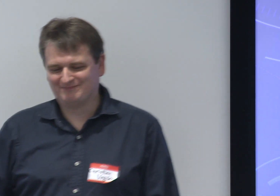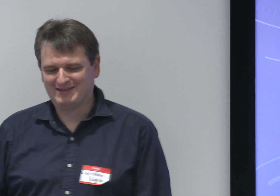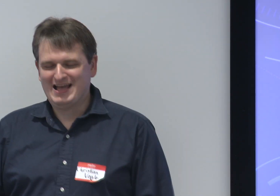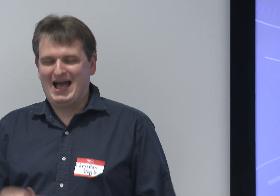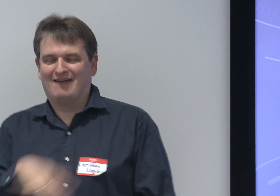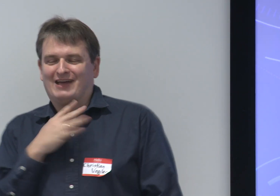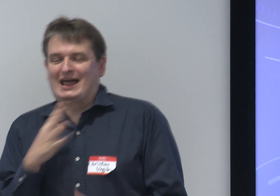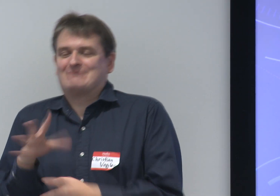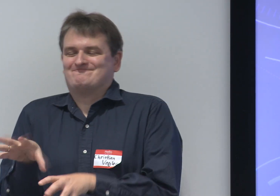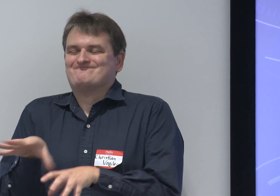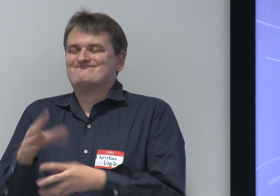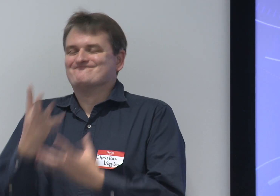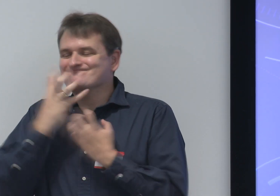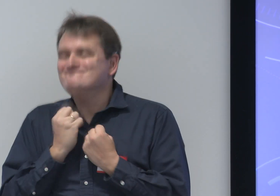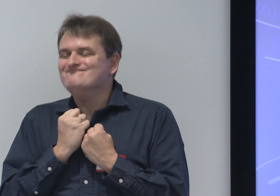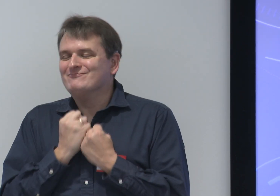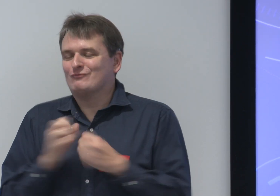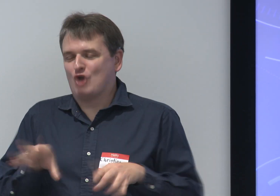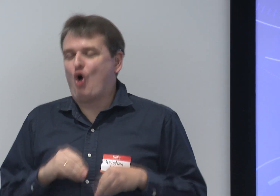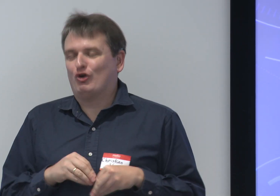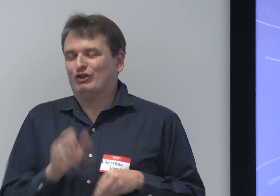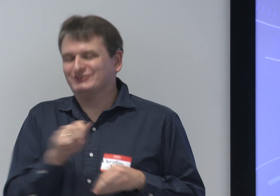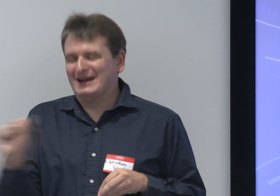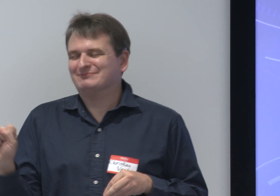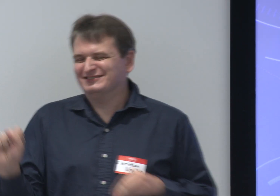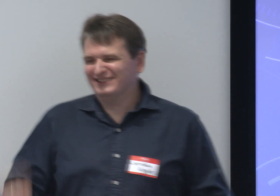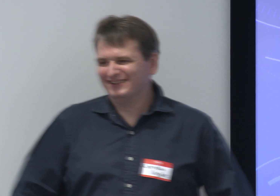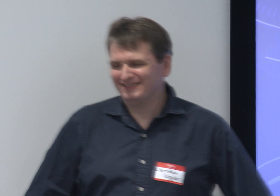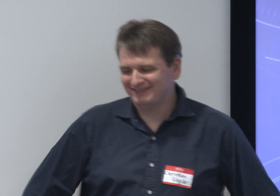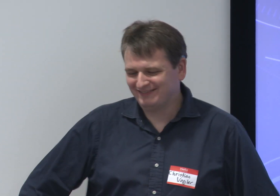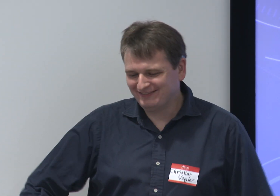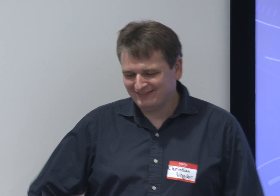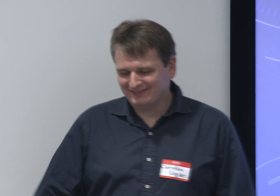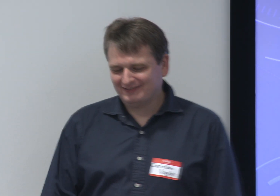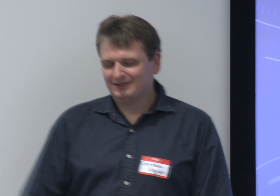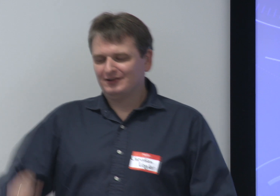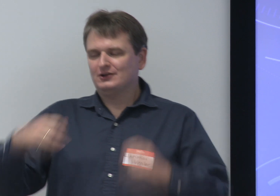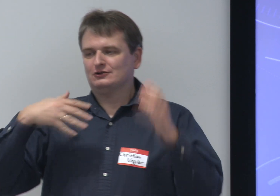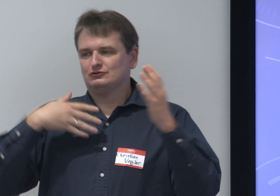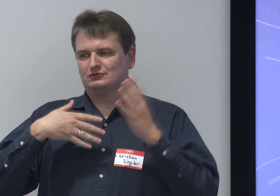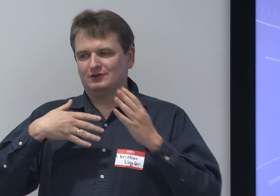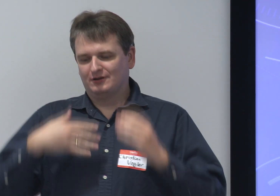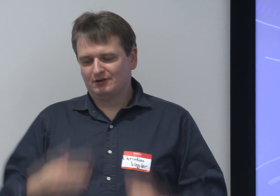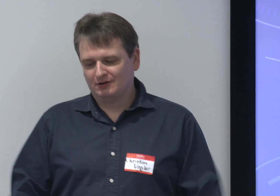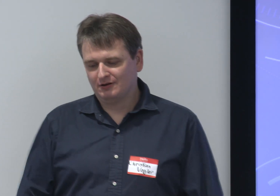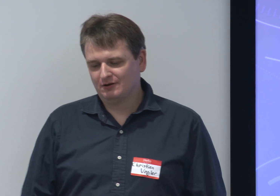for an FYI out there. I am seriously involved in them, and I treasure these products.